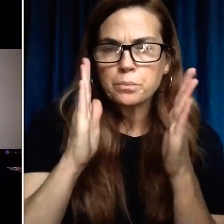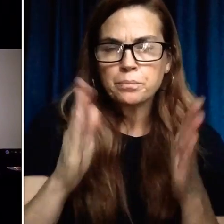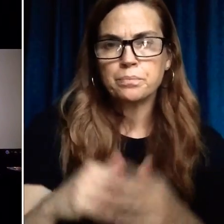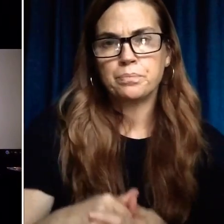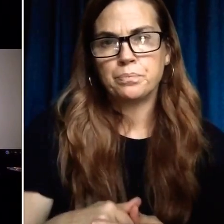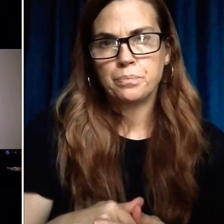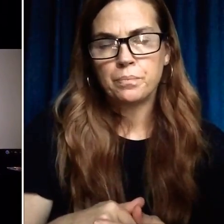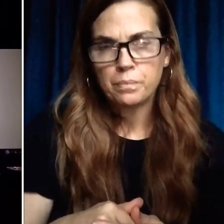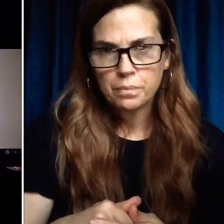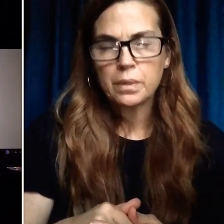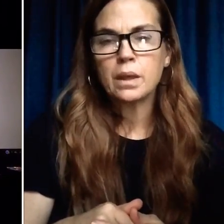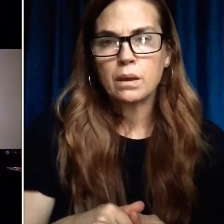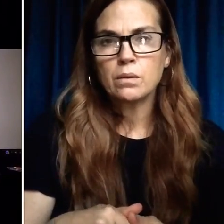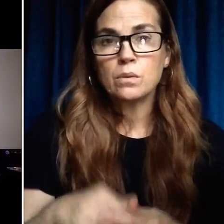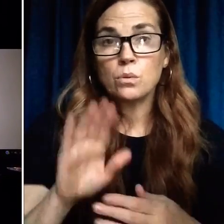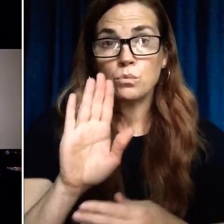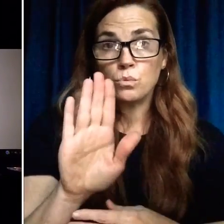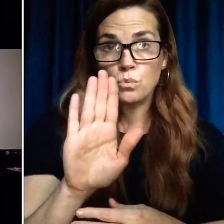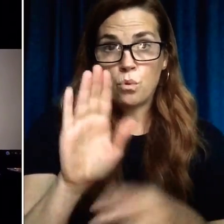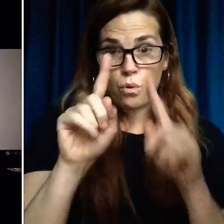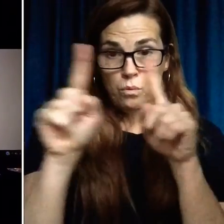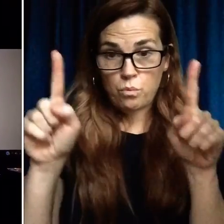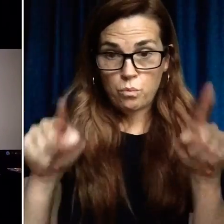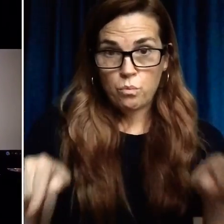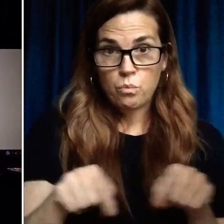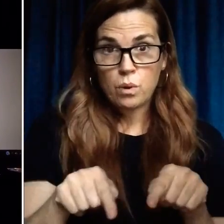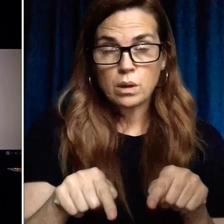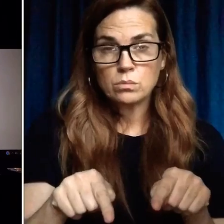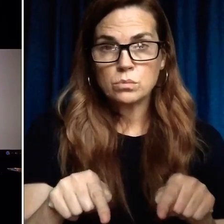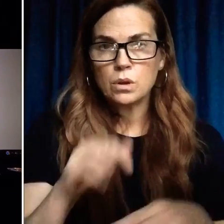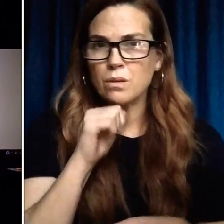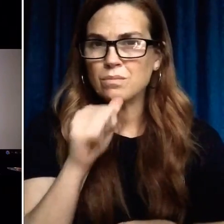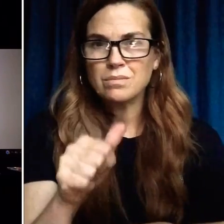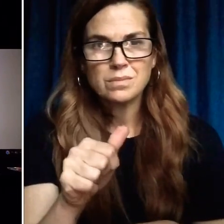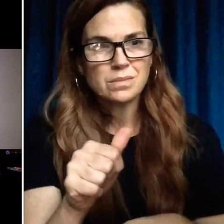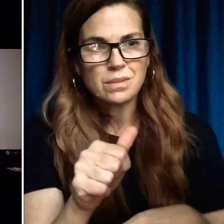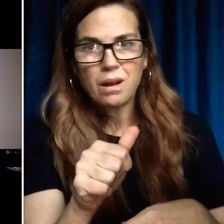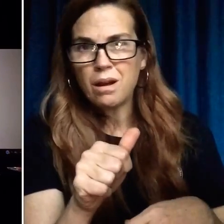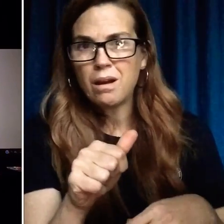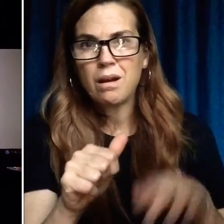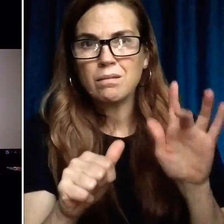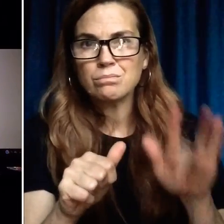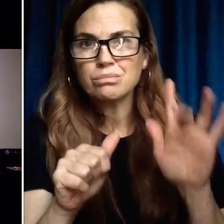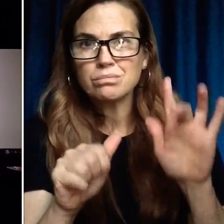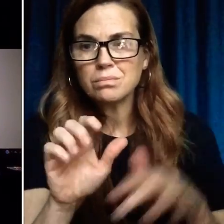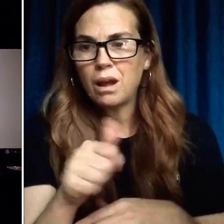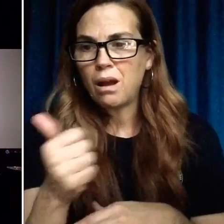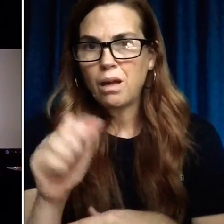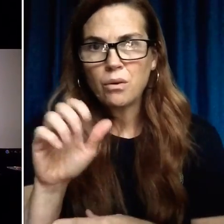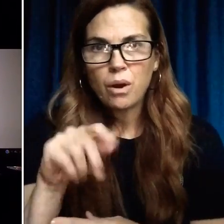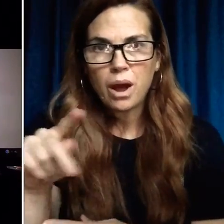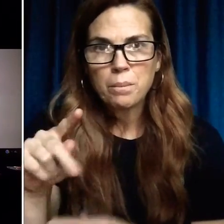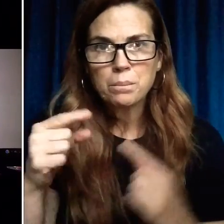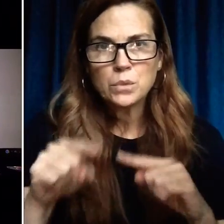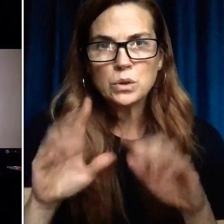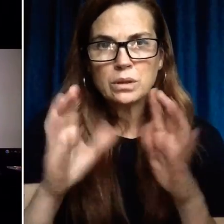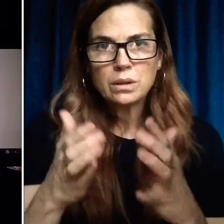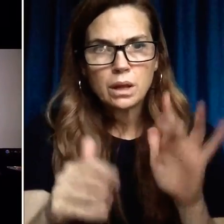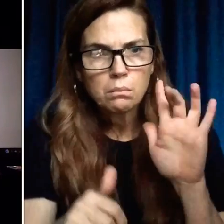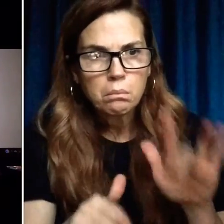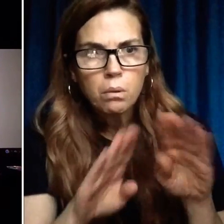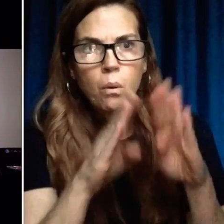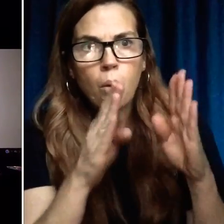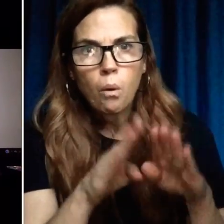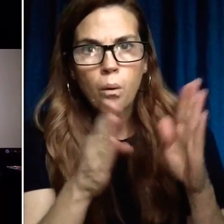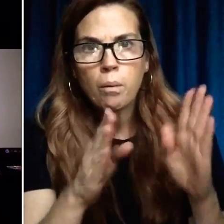Finally, don't let yourself browse the web. Make your video window full screen. Don't open the apps during class